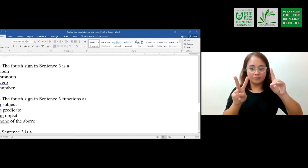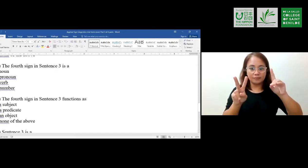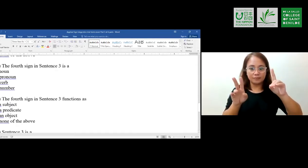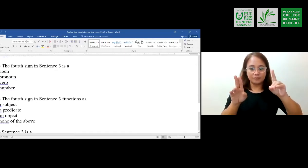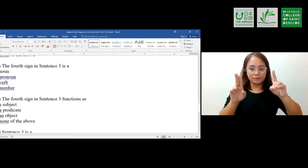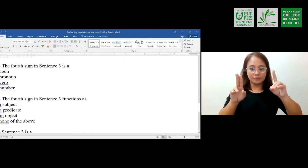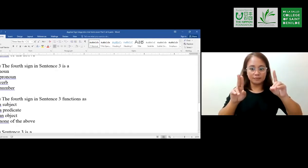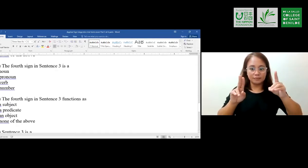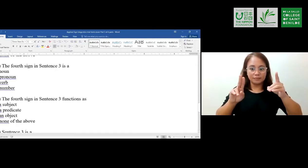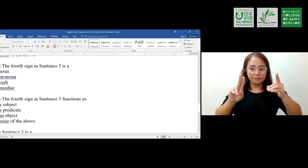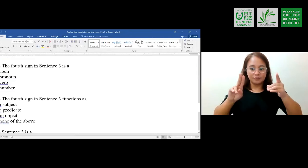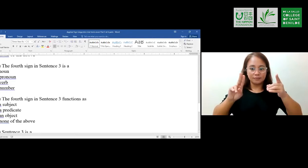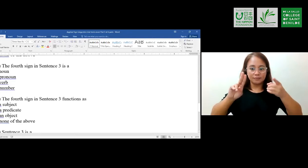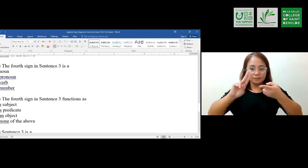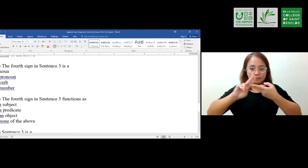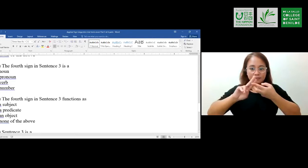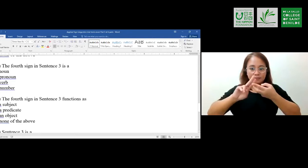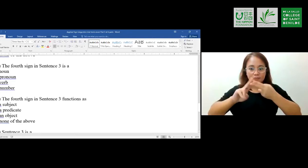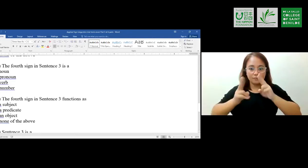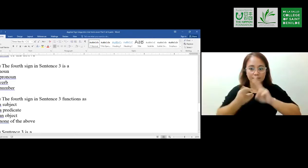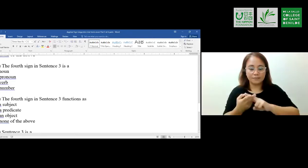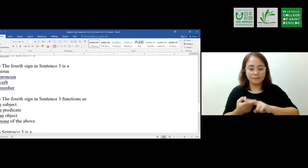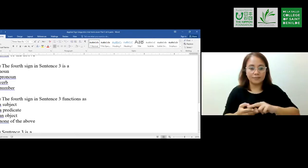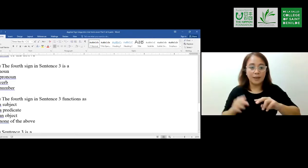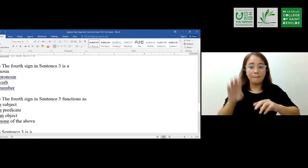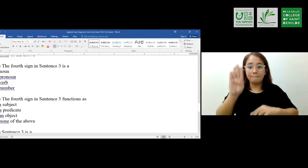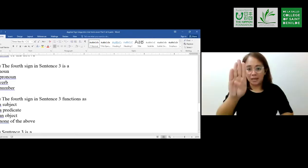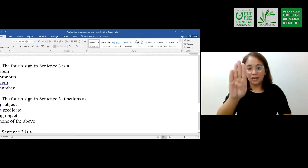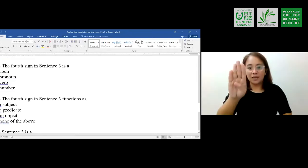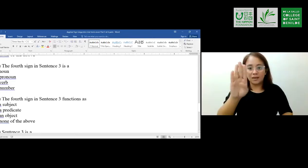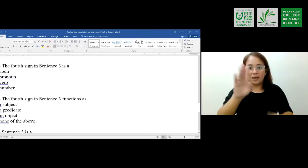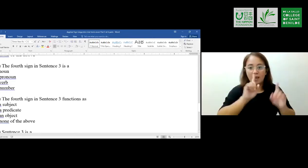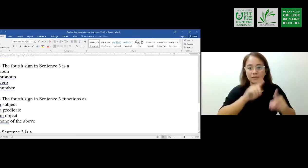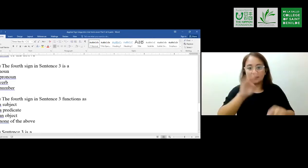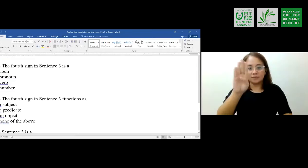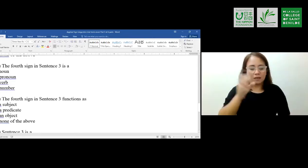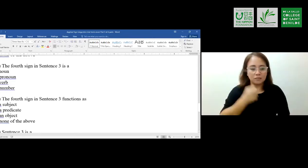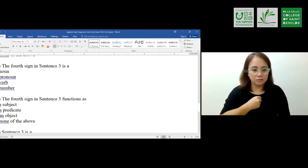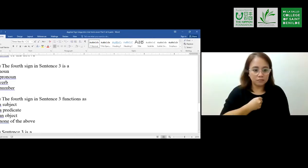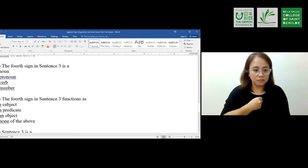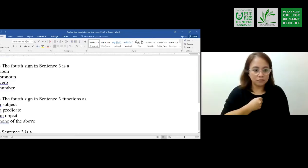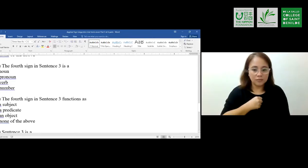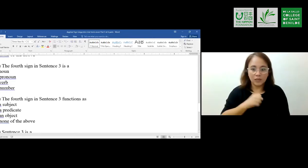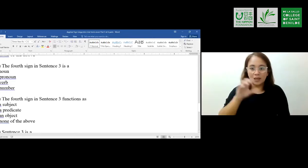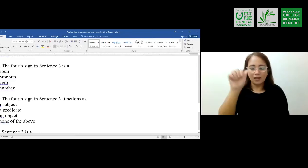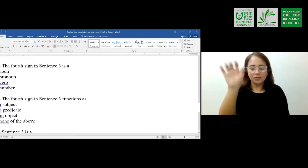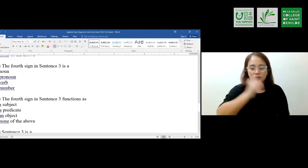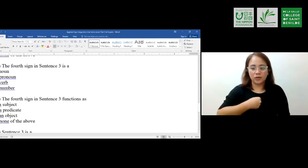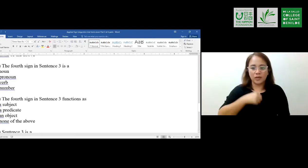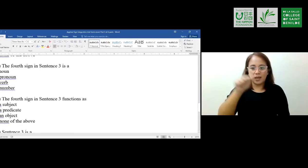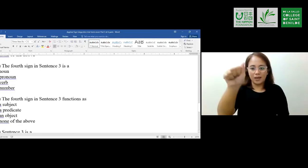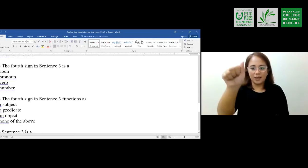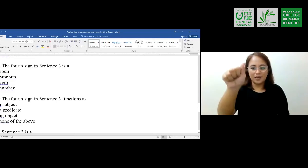D, a number, B. I Sorry, see, A. I Sorry. see A, yes, A is